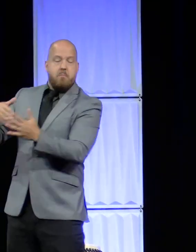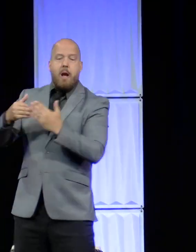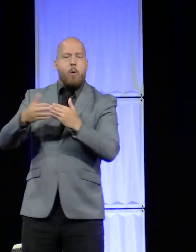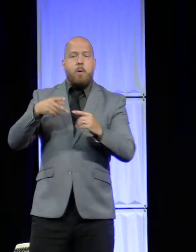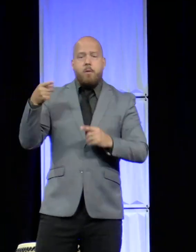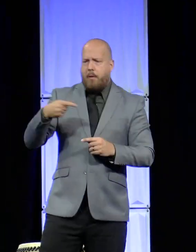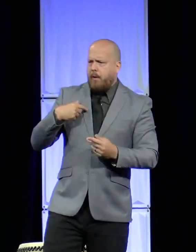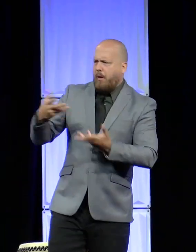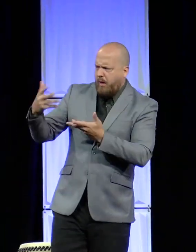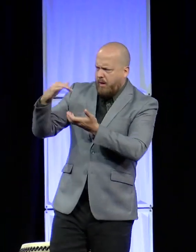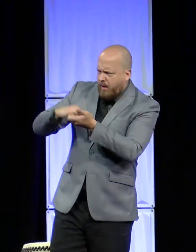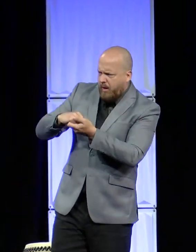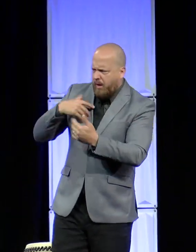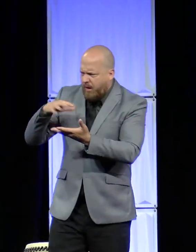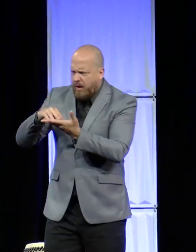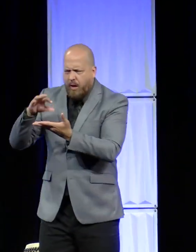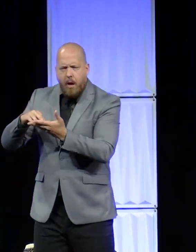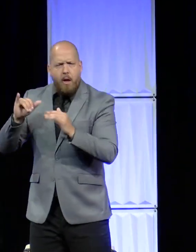at me. He said,